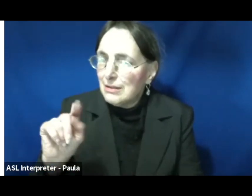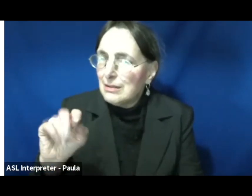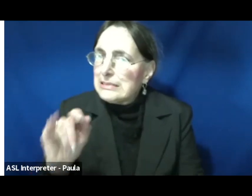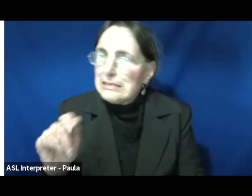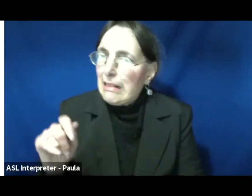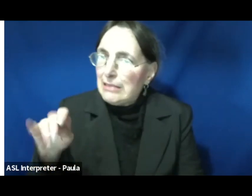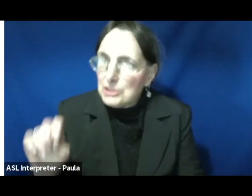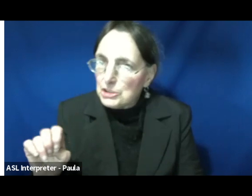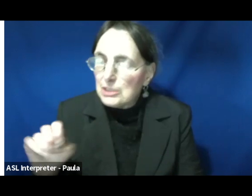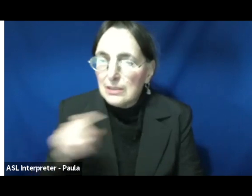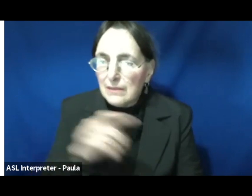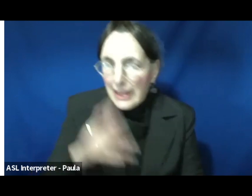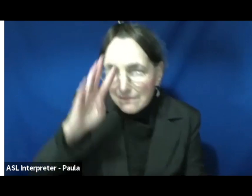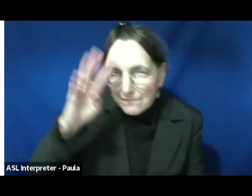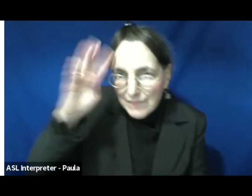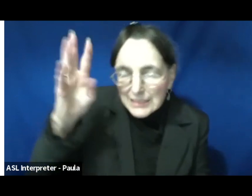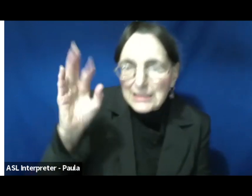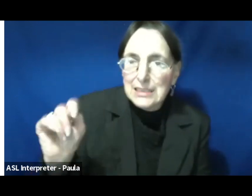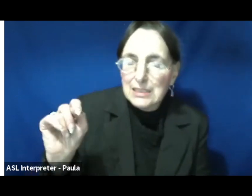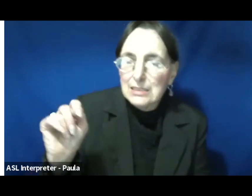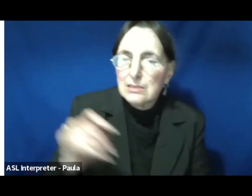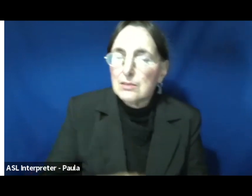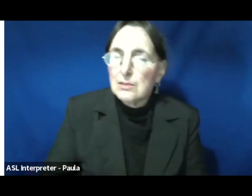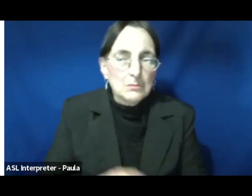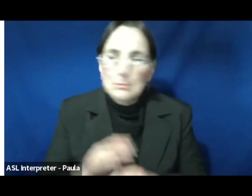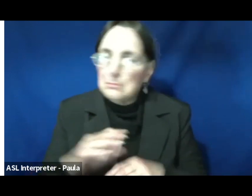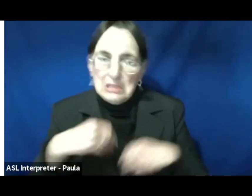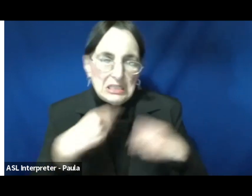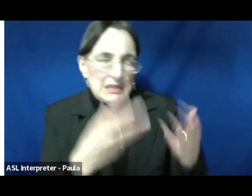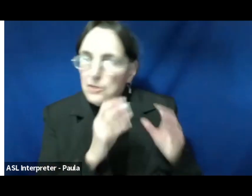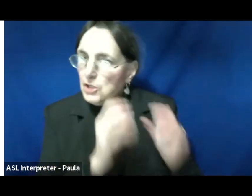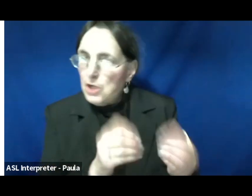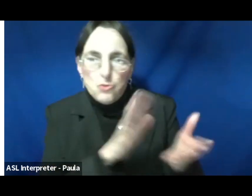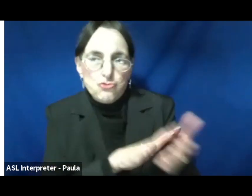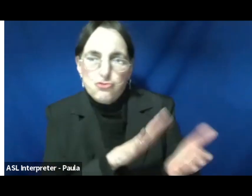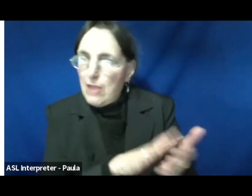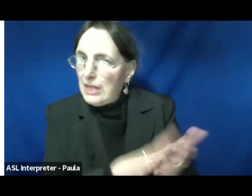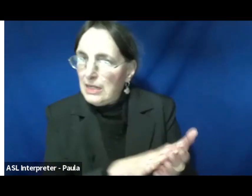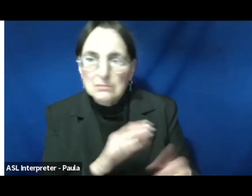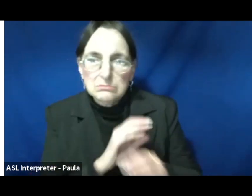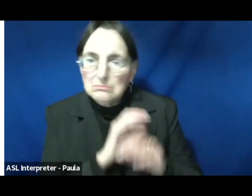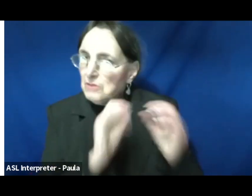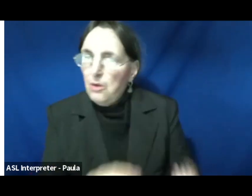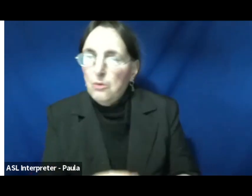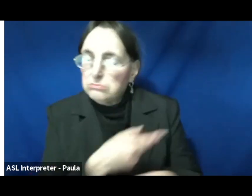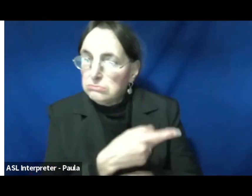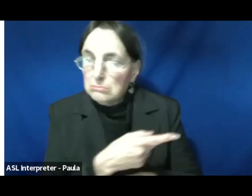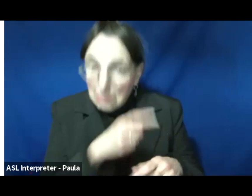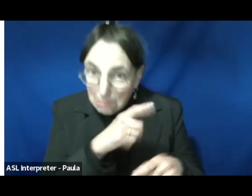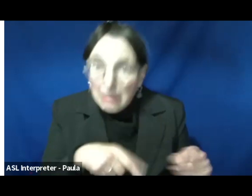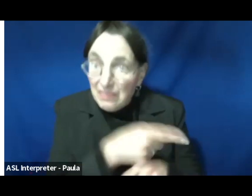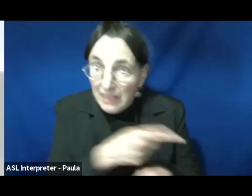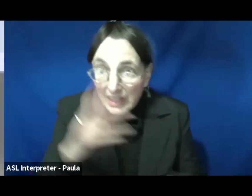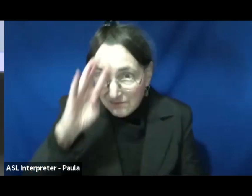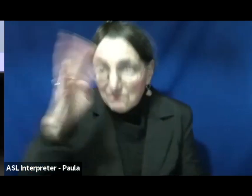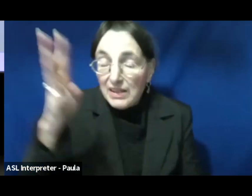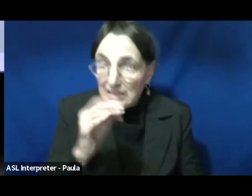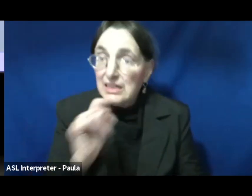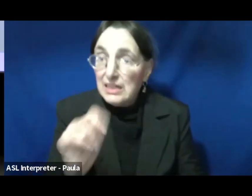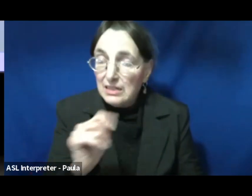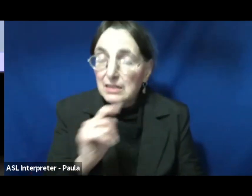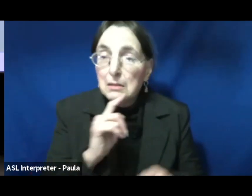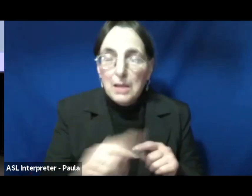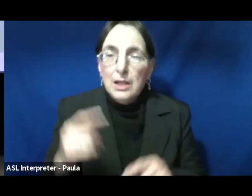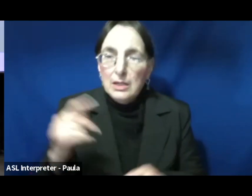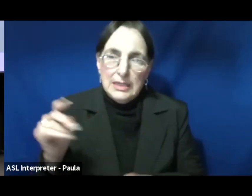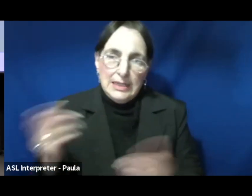They invented it. Well, we give them no credit for it, right? No credit for it. They invented it. But we gave it a new name, and now it's new.